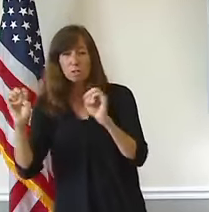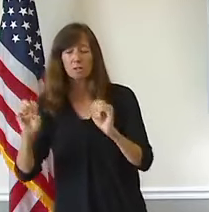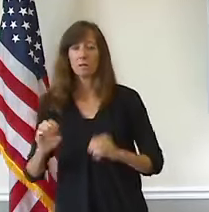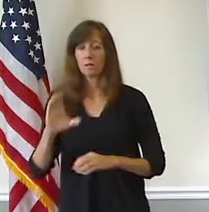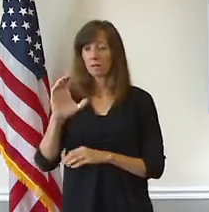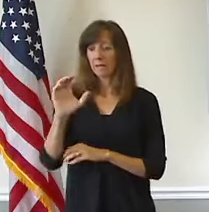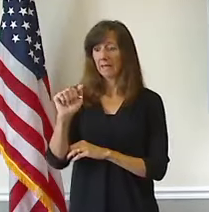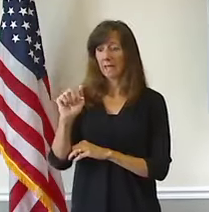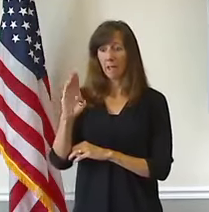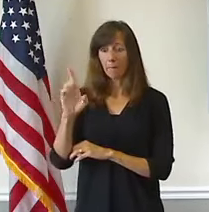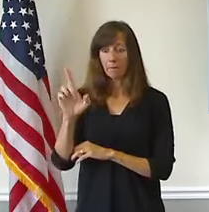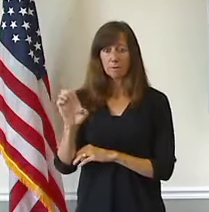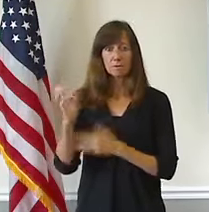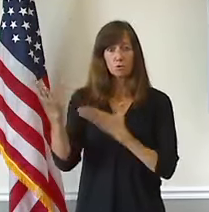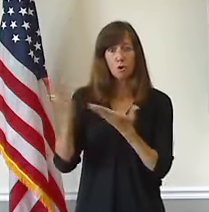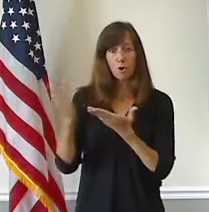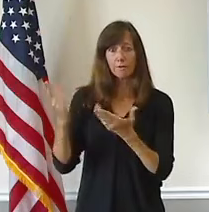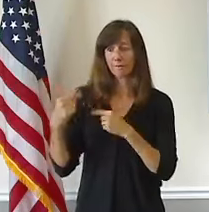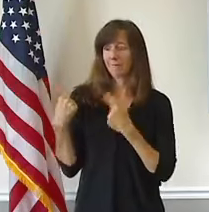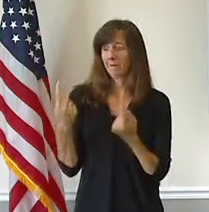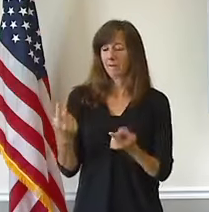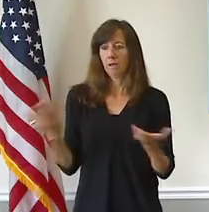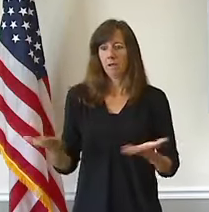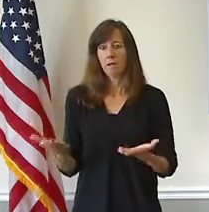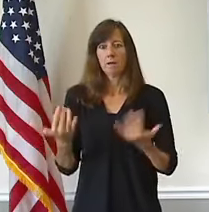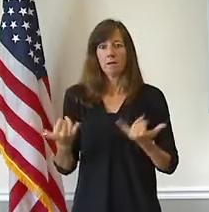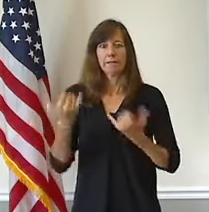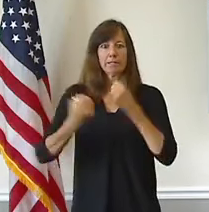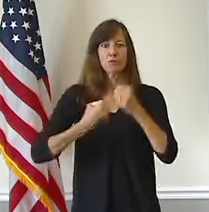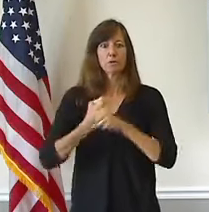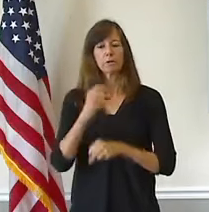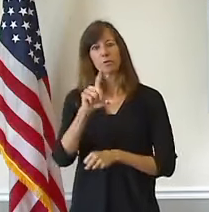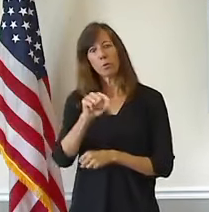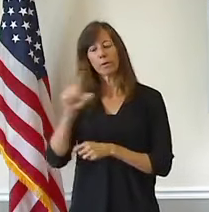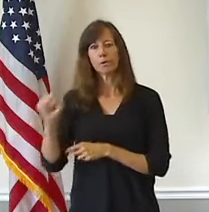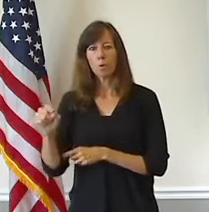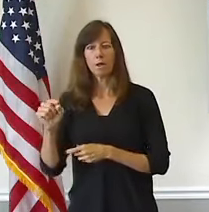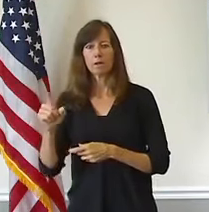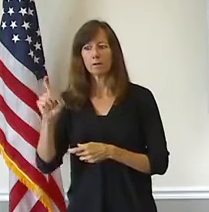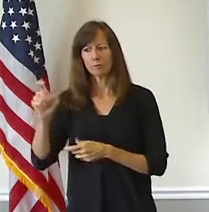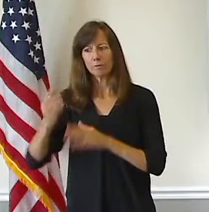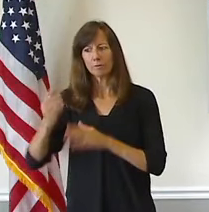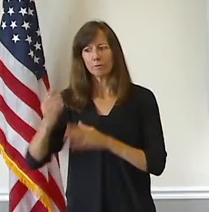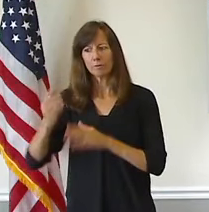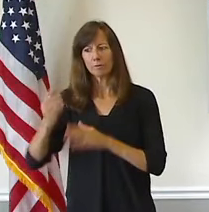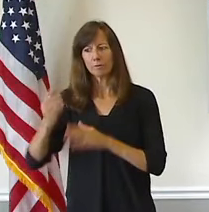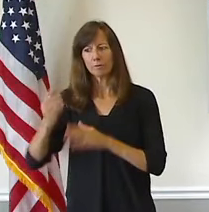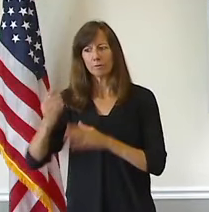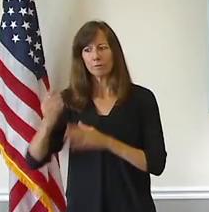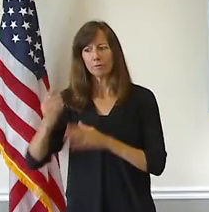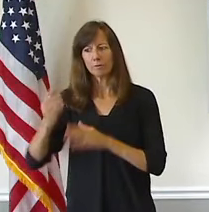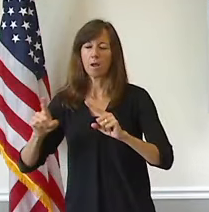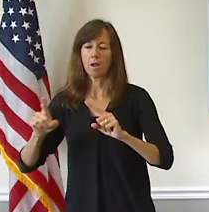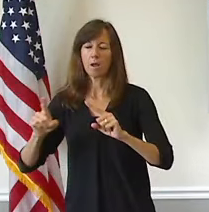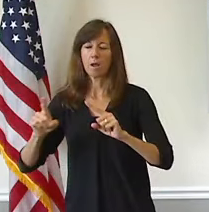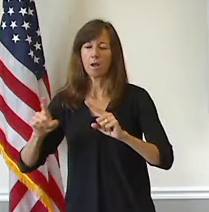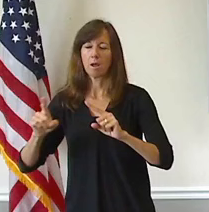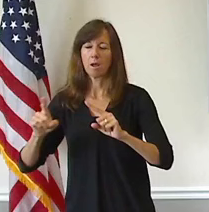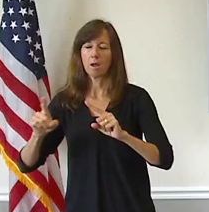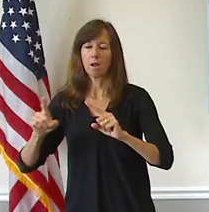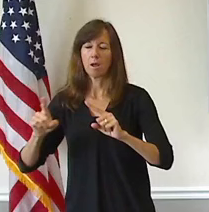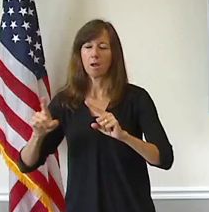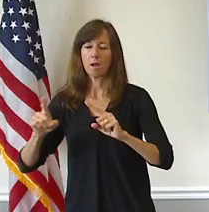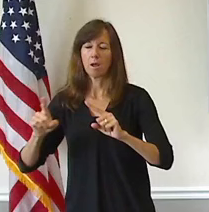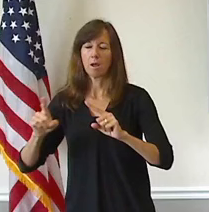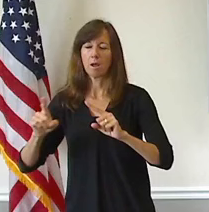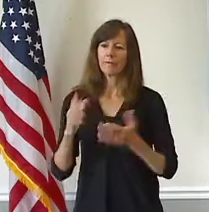particular in 2020, but certainly under the current circumstances in dealing with the pandemic,